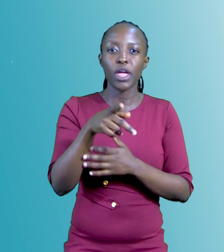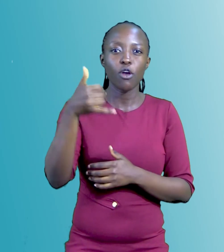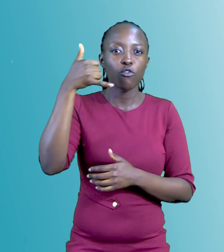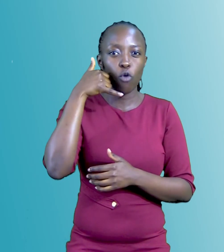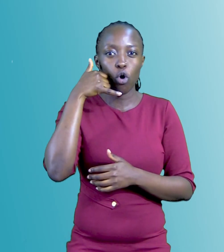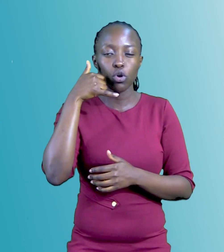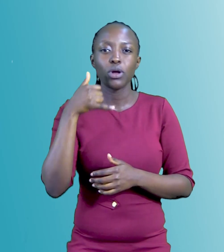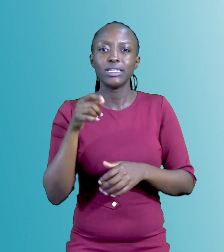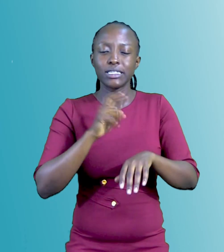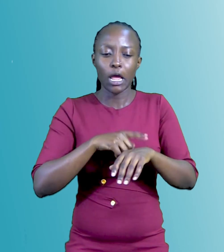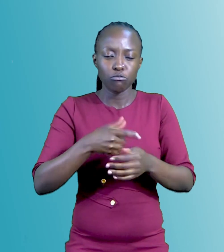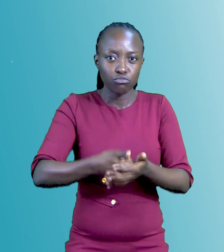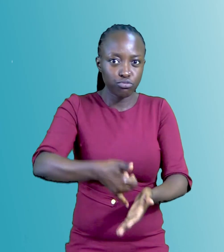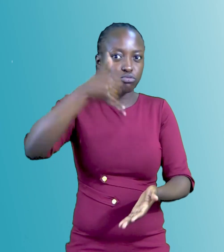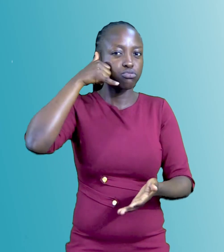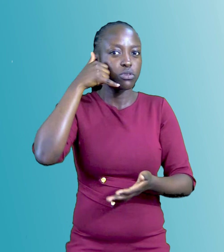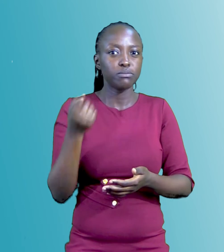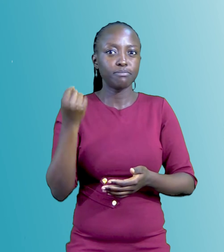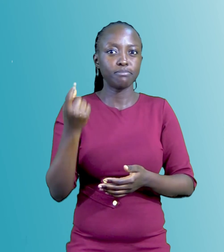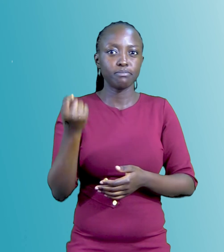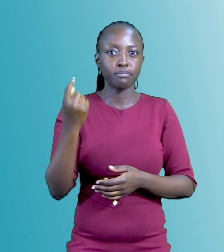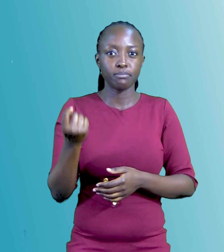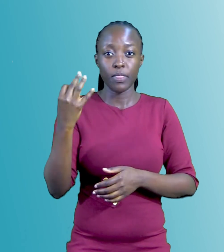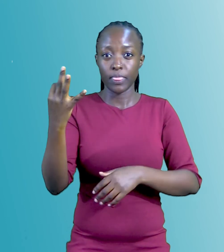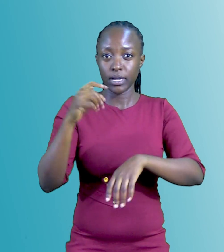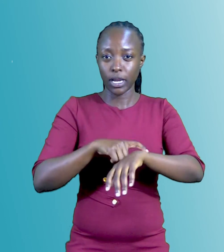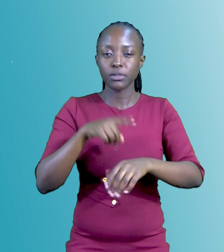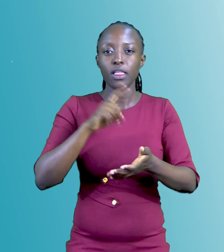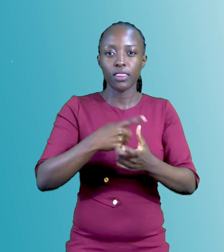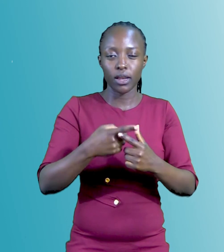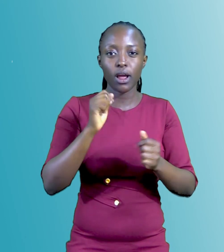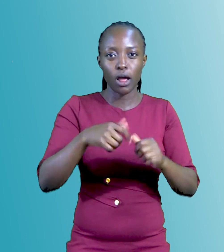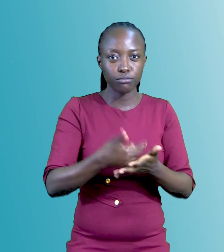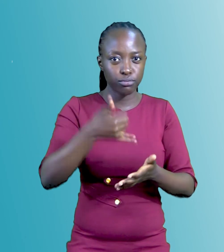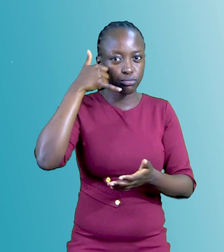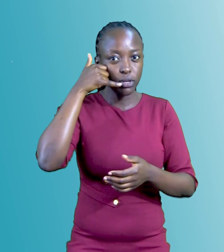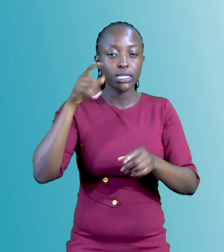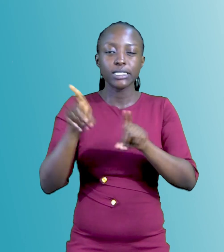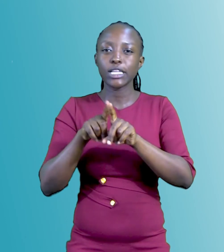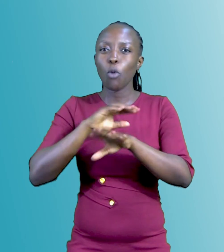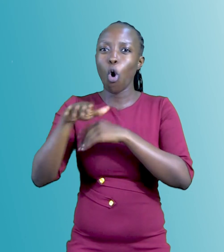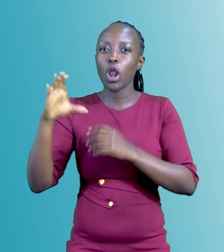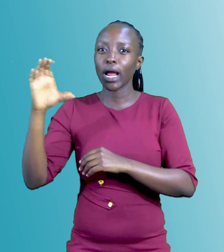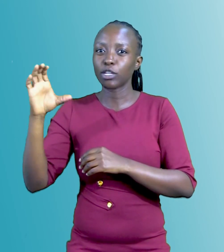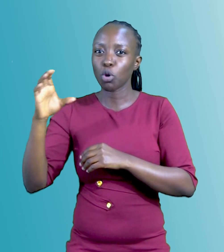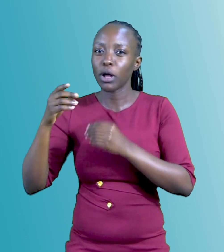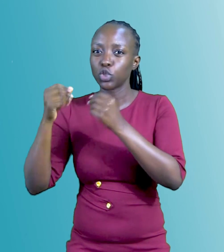all visitors will be attended to within 5 minutes. 12. For the service rendered on responding promptly to